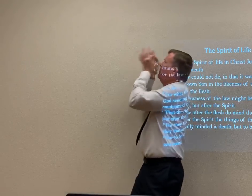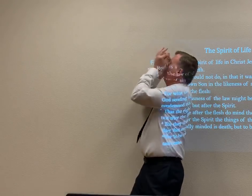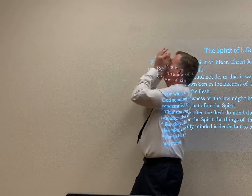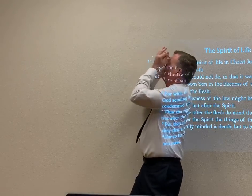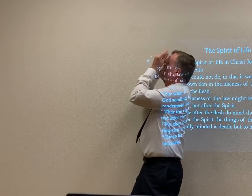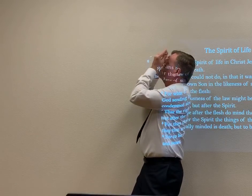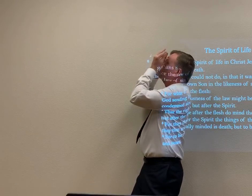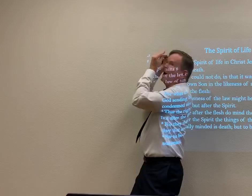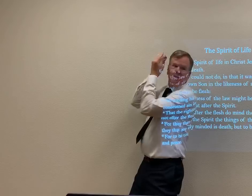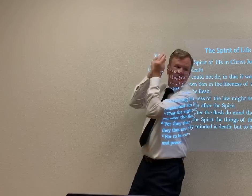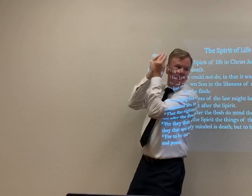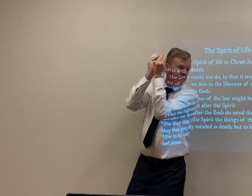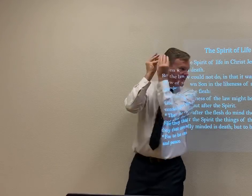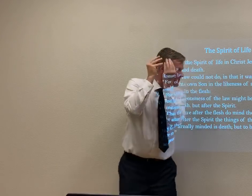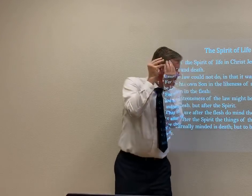But to be spiritually minded